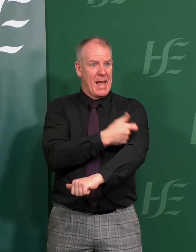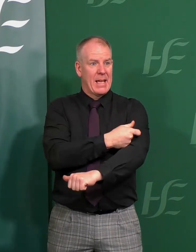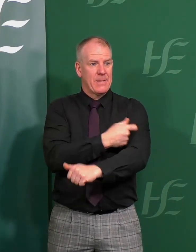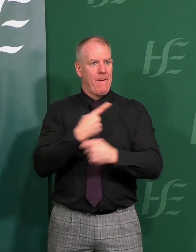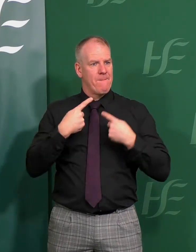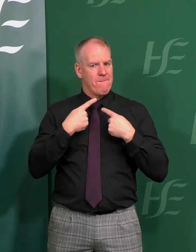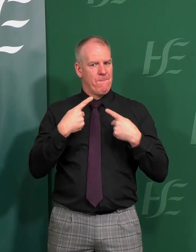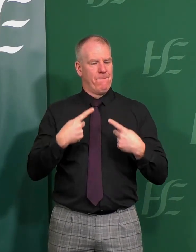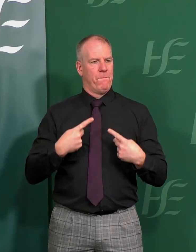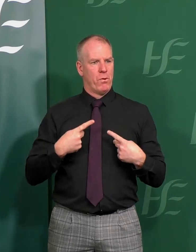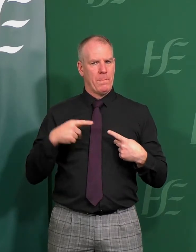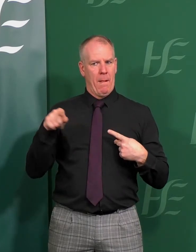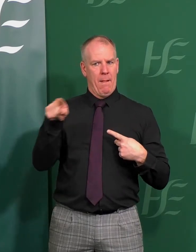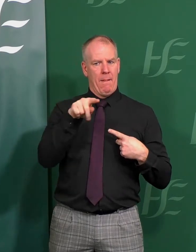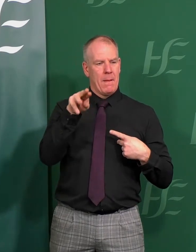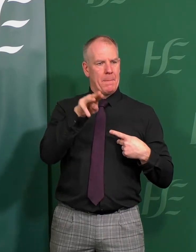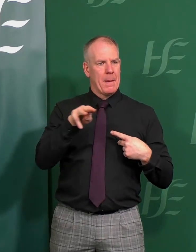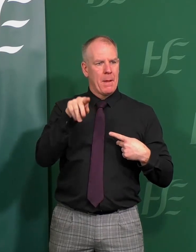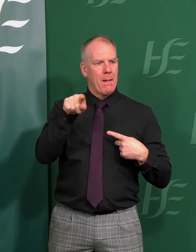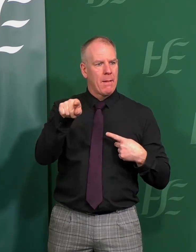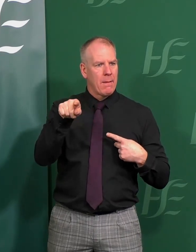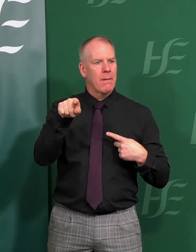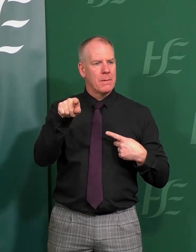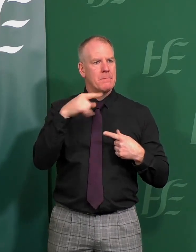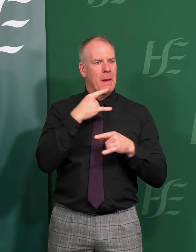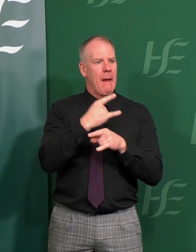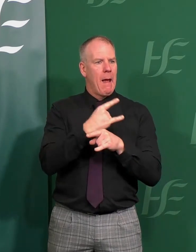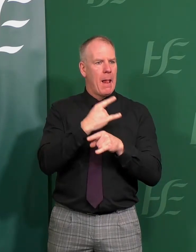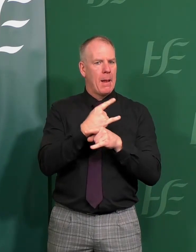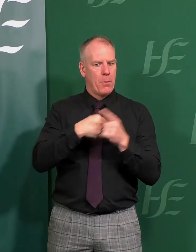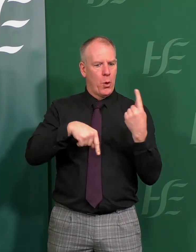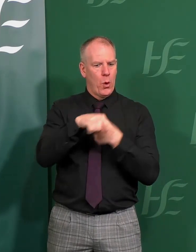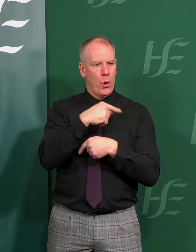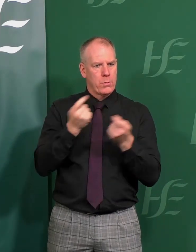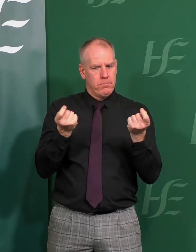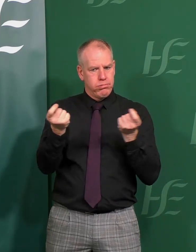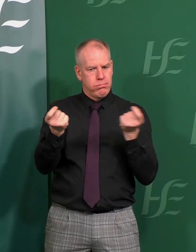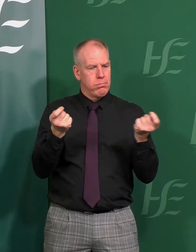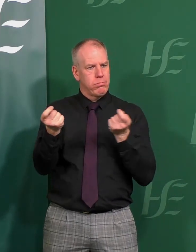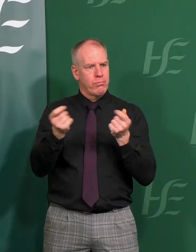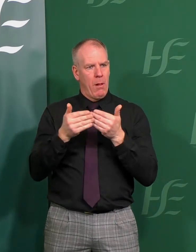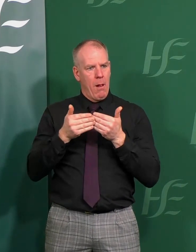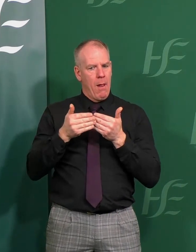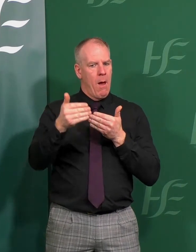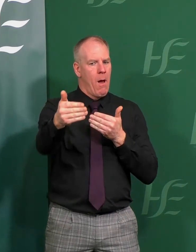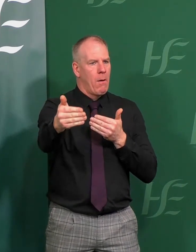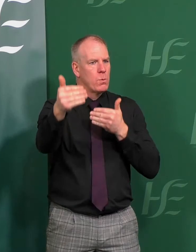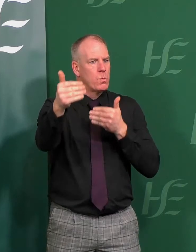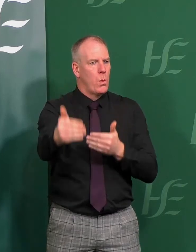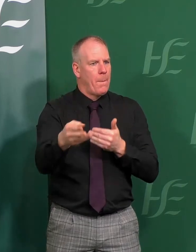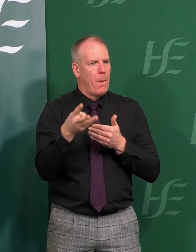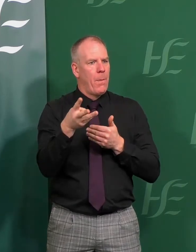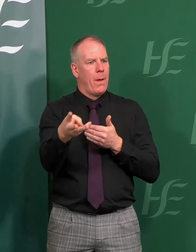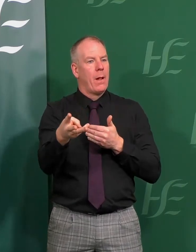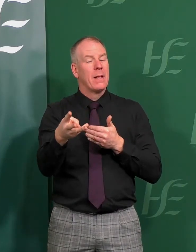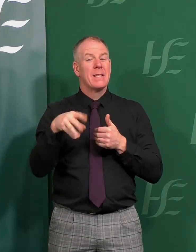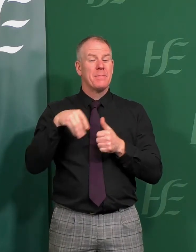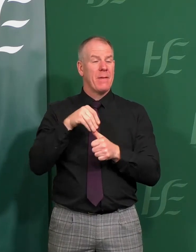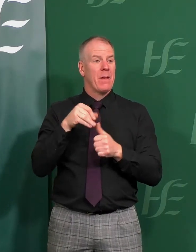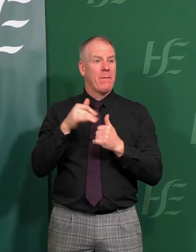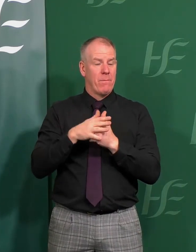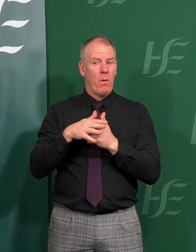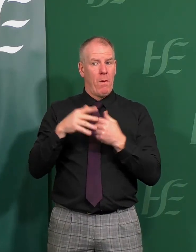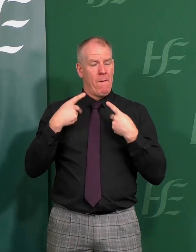vulnerable people, I've no doubt has helped and will help us in the medium and longer term, particularly older people, particularly vulnerable